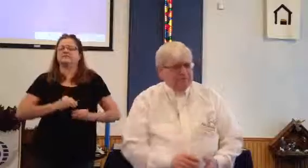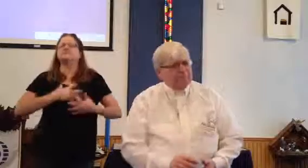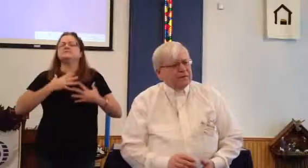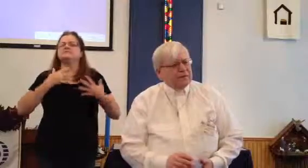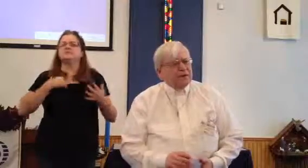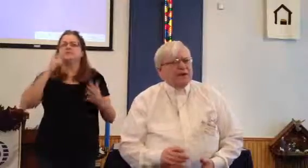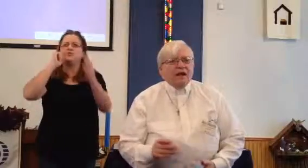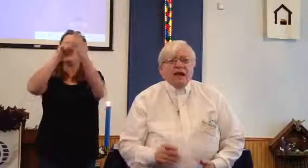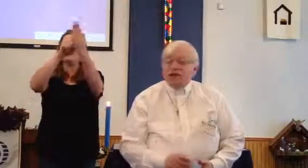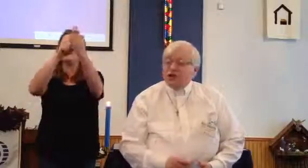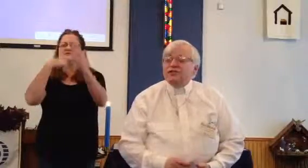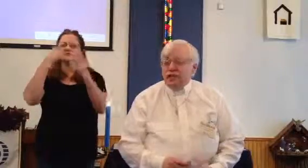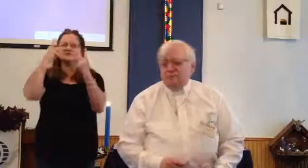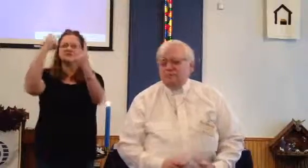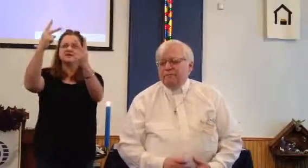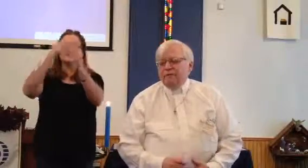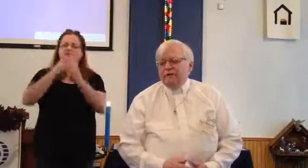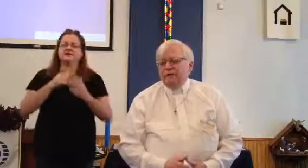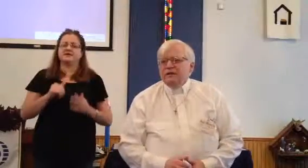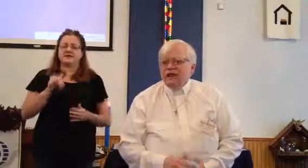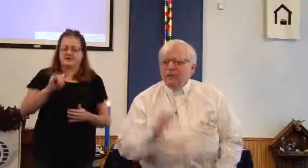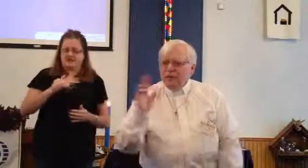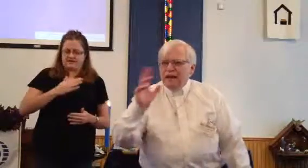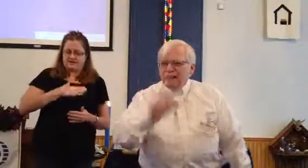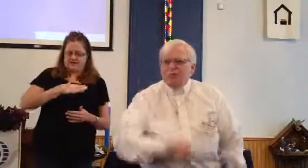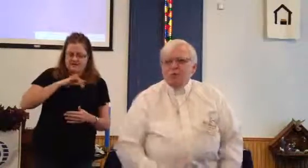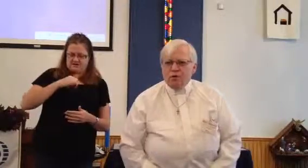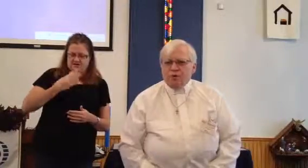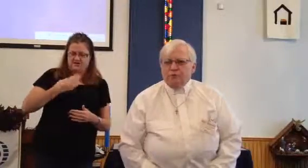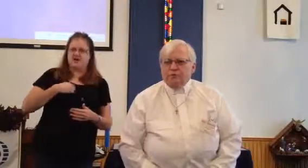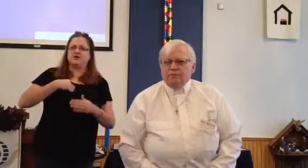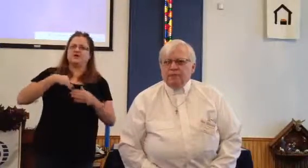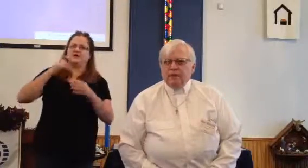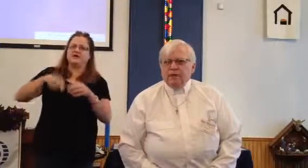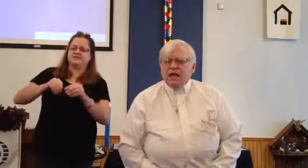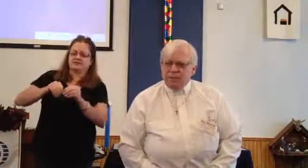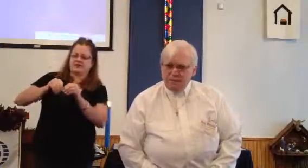light, and it's our job to